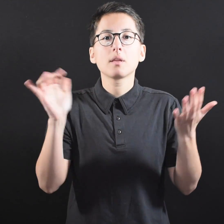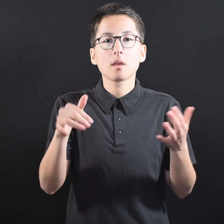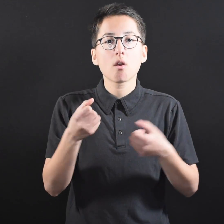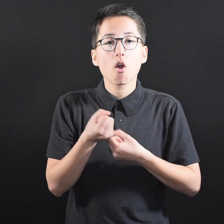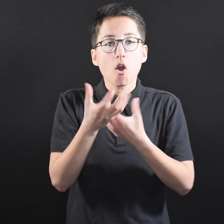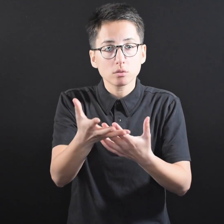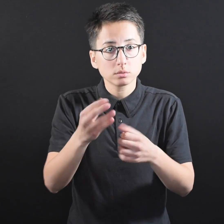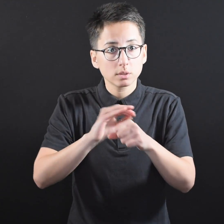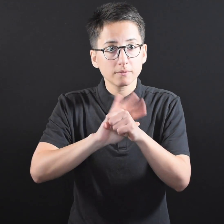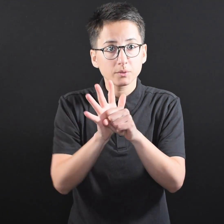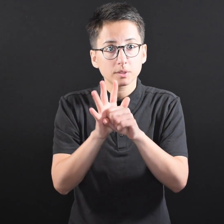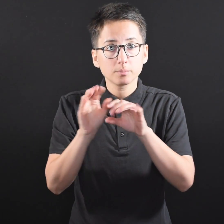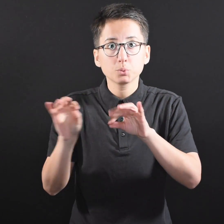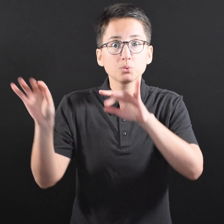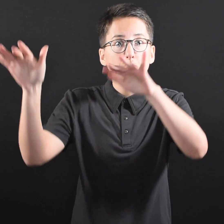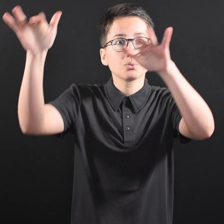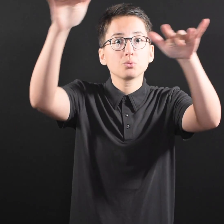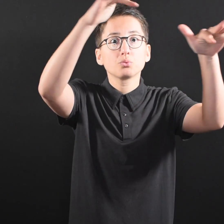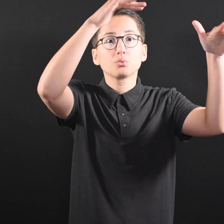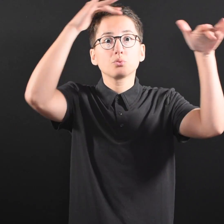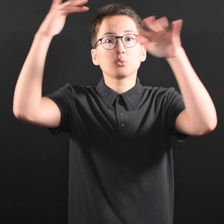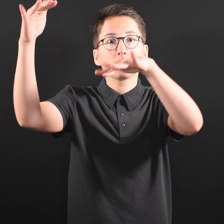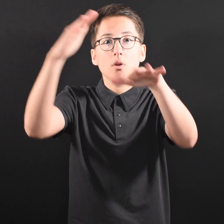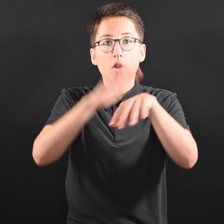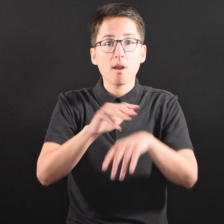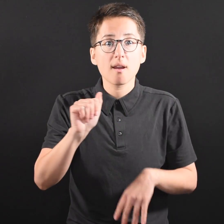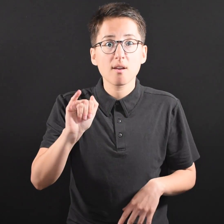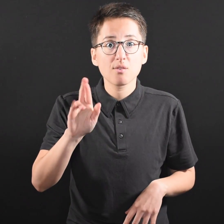shouting, or doing anything else that can put more virus into the air.